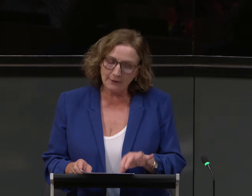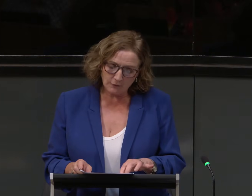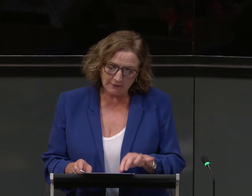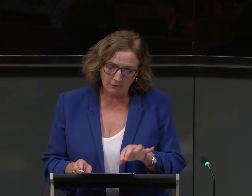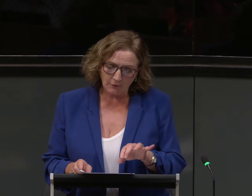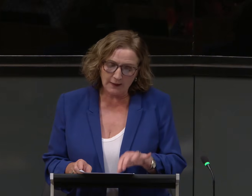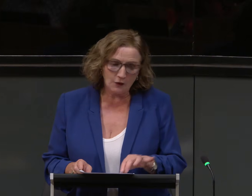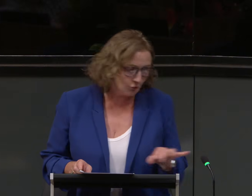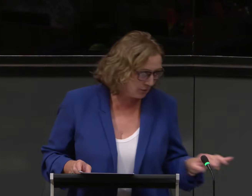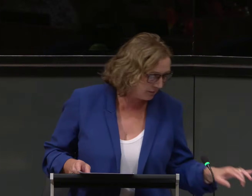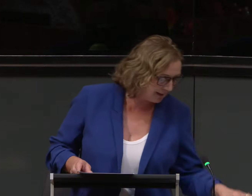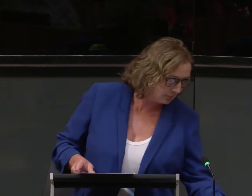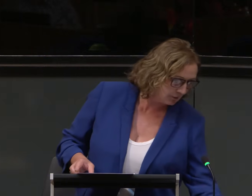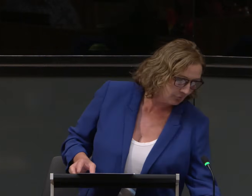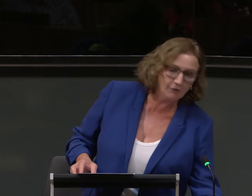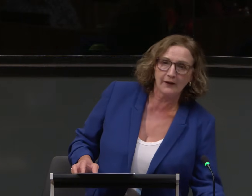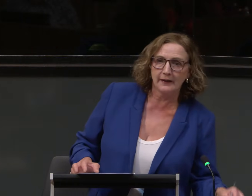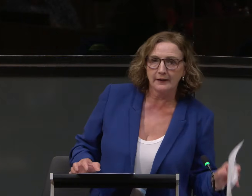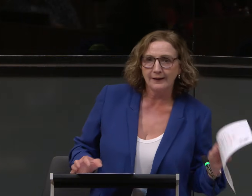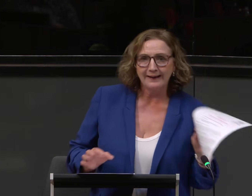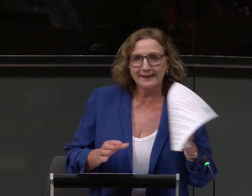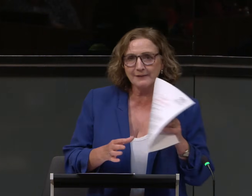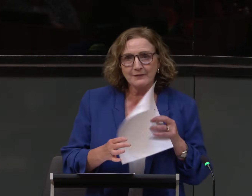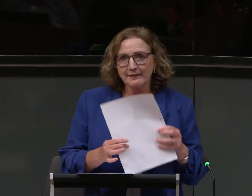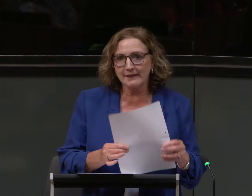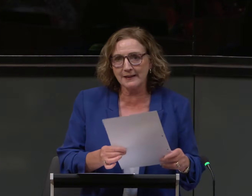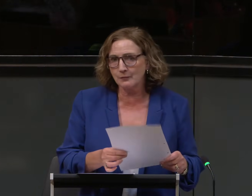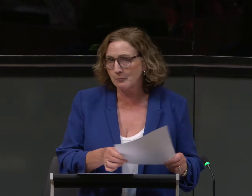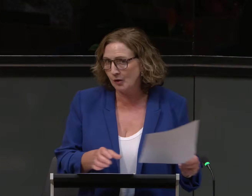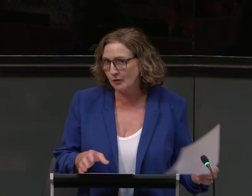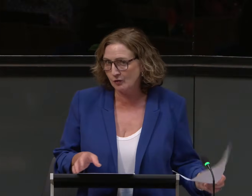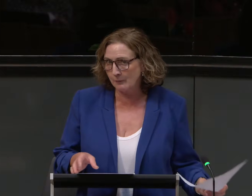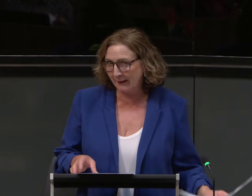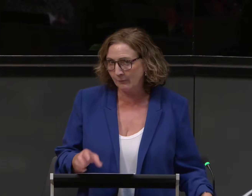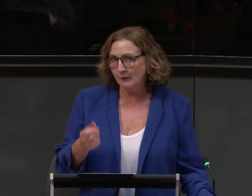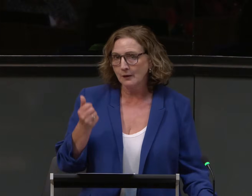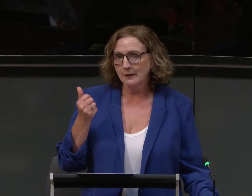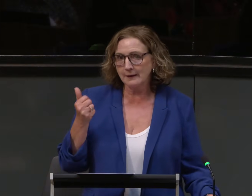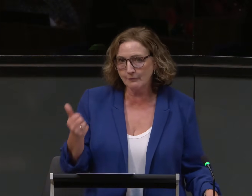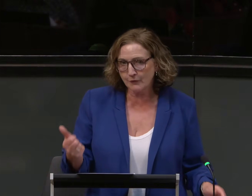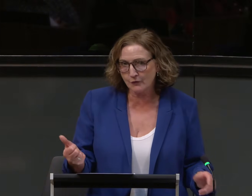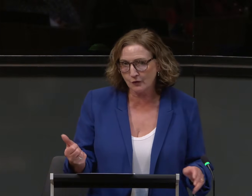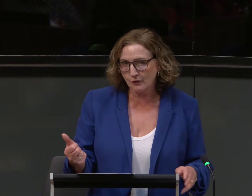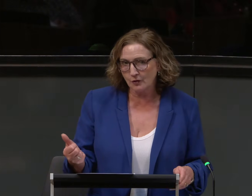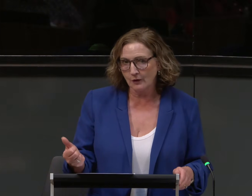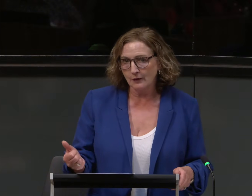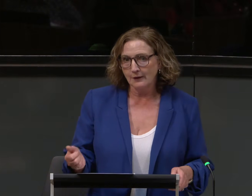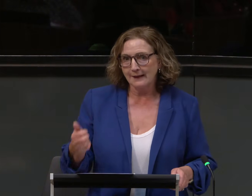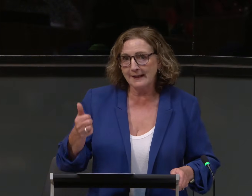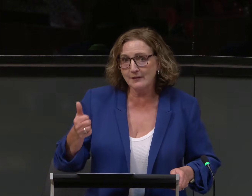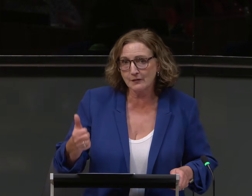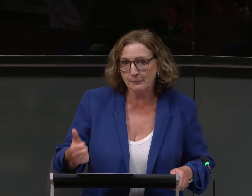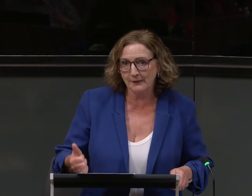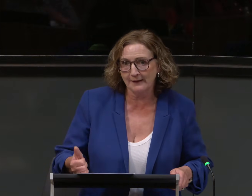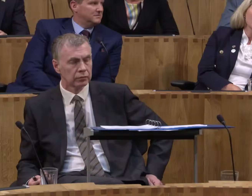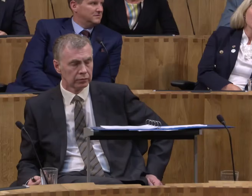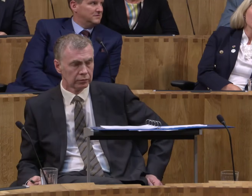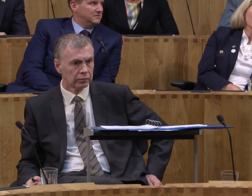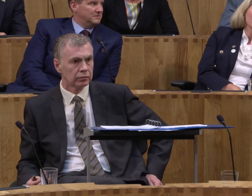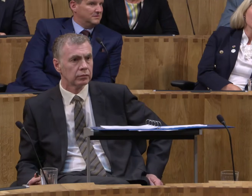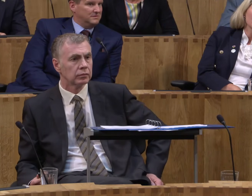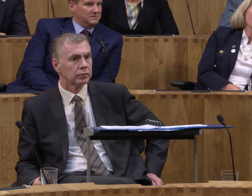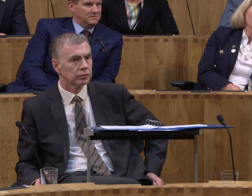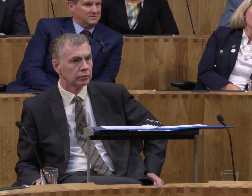And generally, though, in your statement today, I haven't seen much about infrastructure,